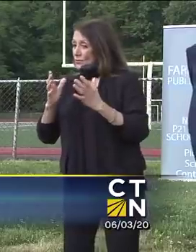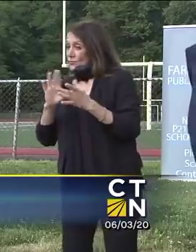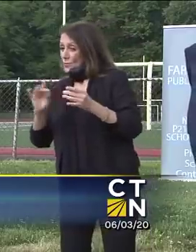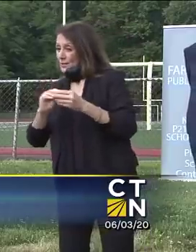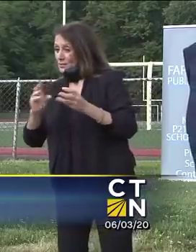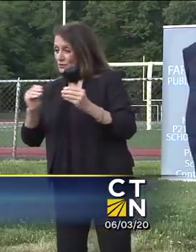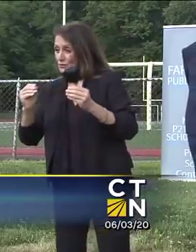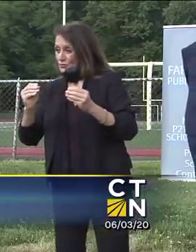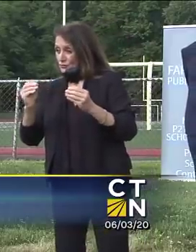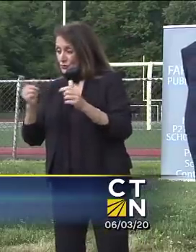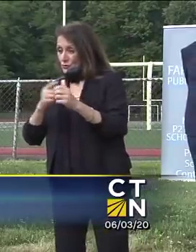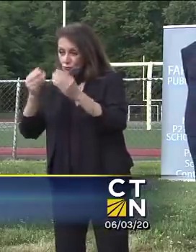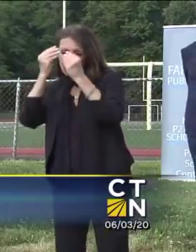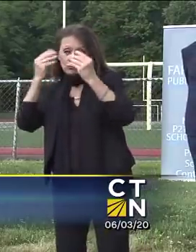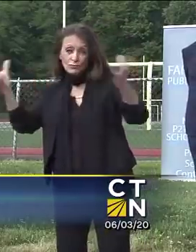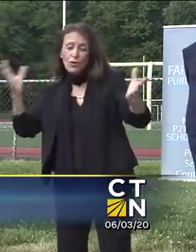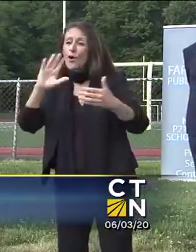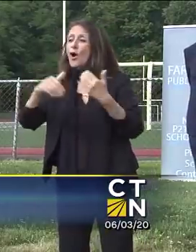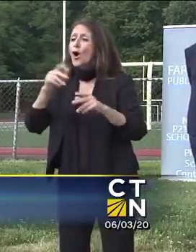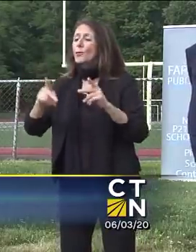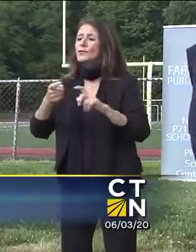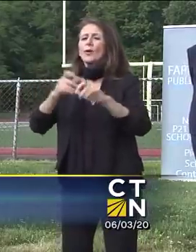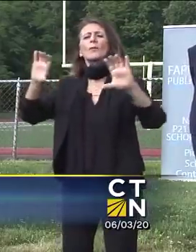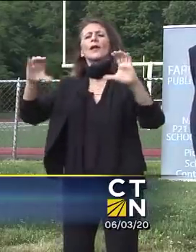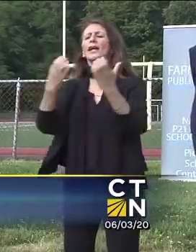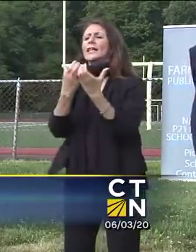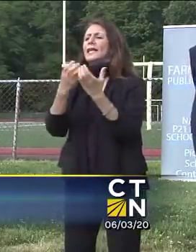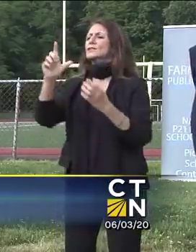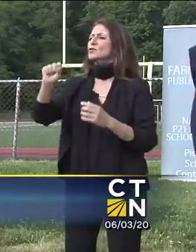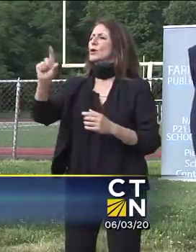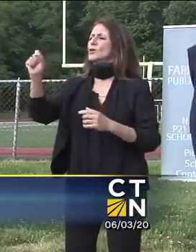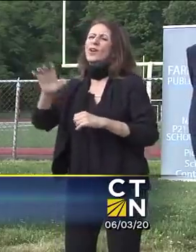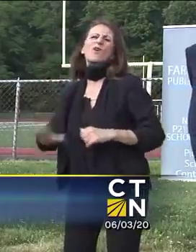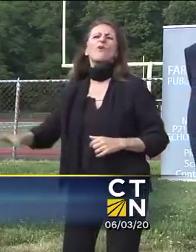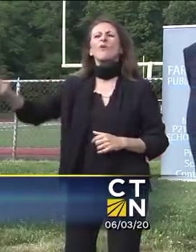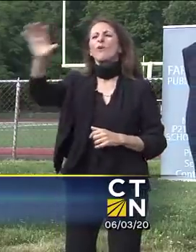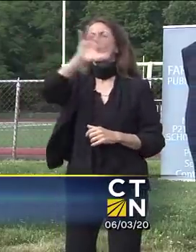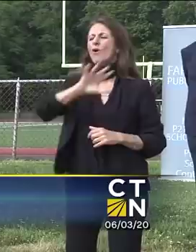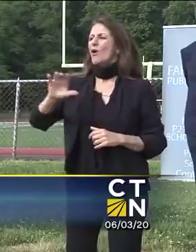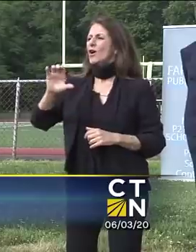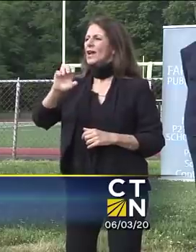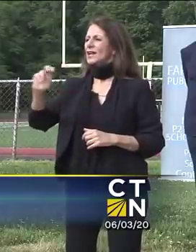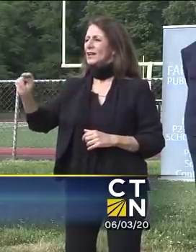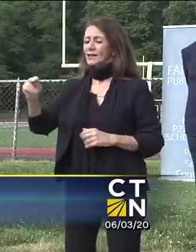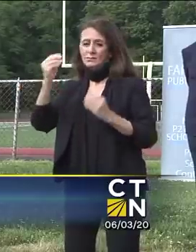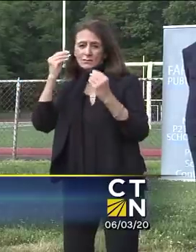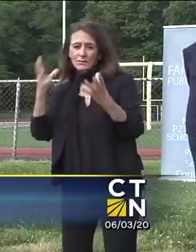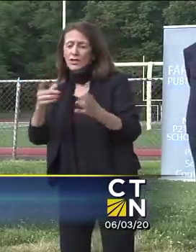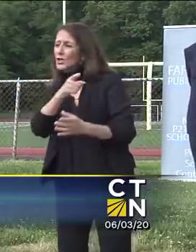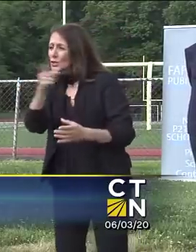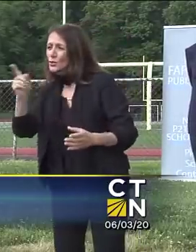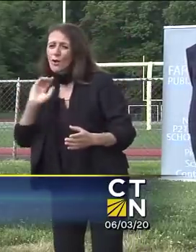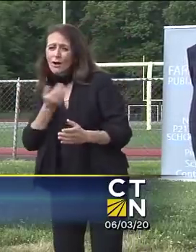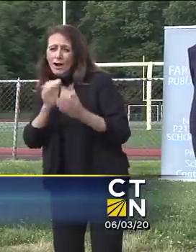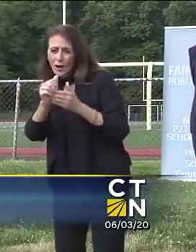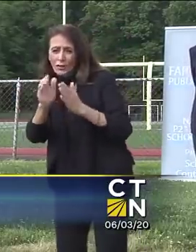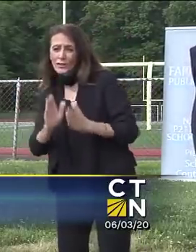message to all of the members of the class of 2020 throughout Connecticut. You have served as